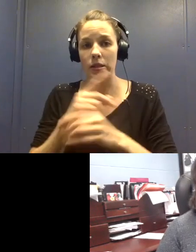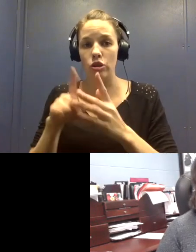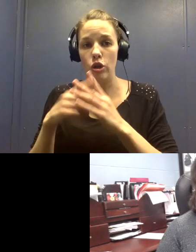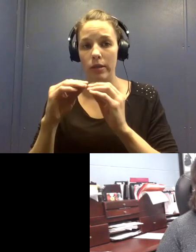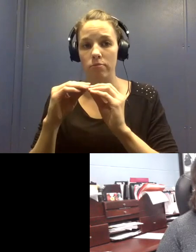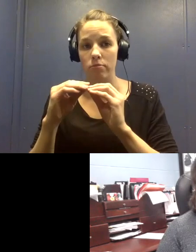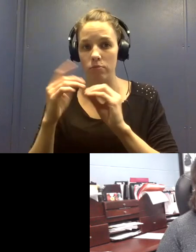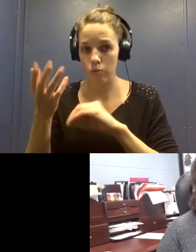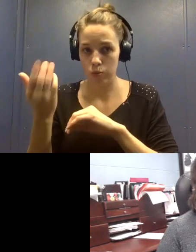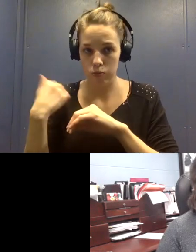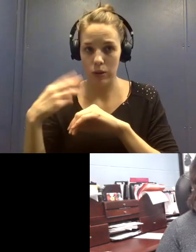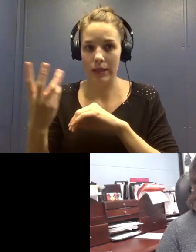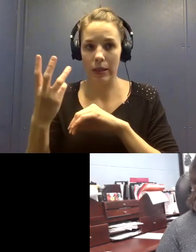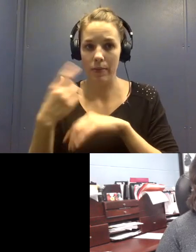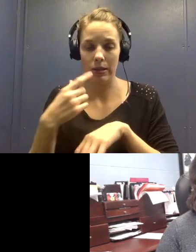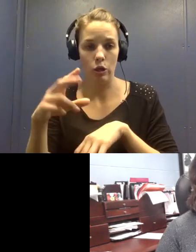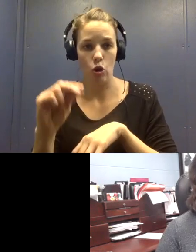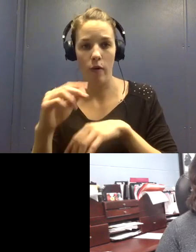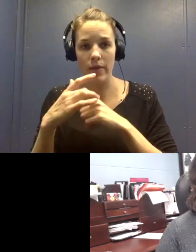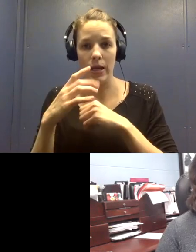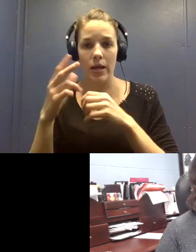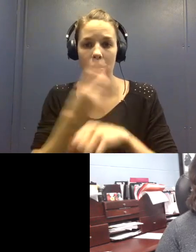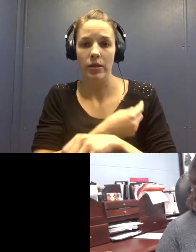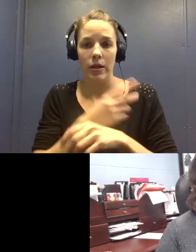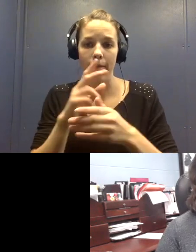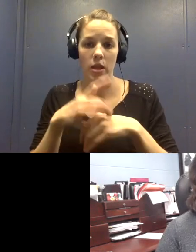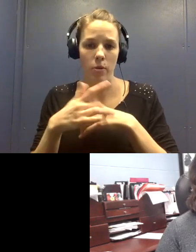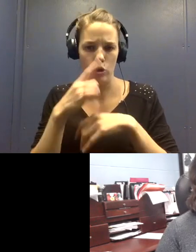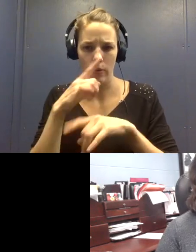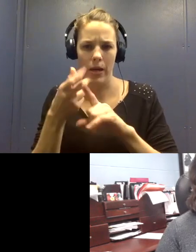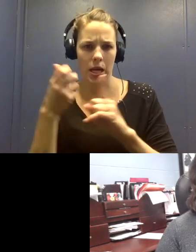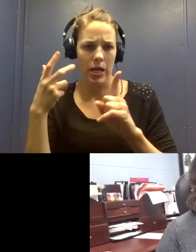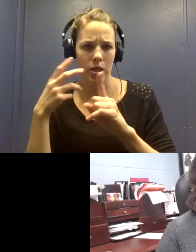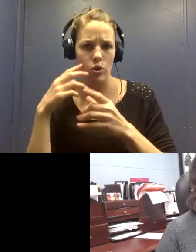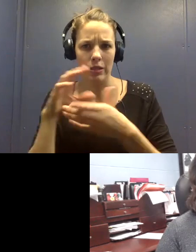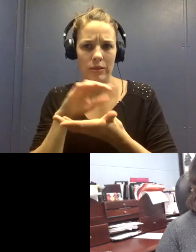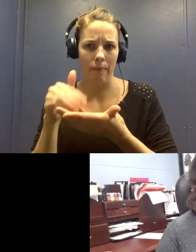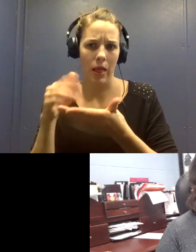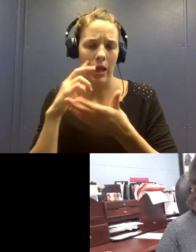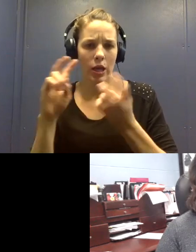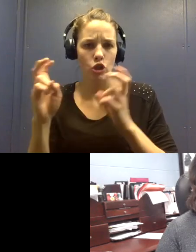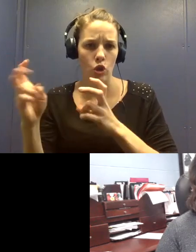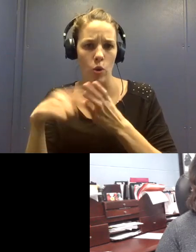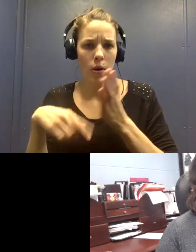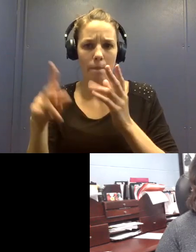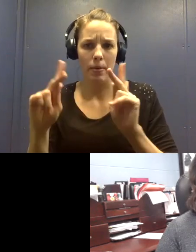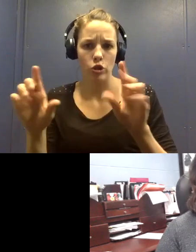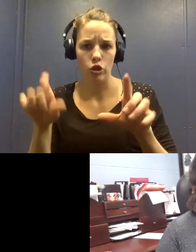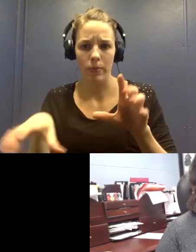claim they were told no vaccine was available. Can you just expand if this is a supply issue or what people should be